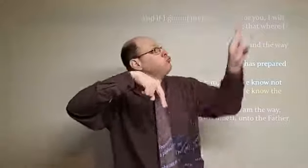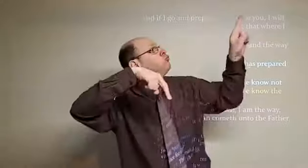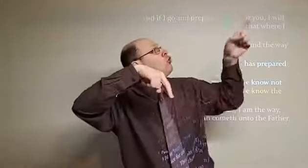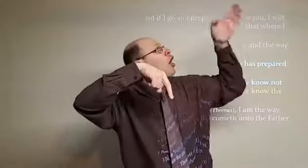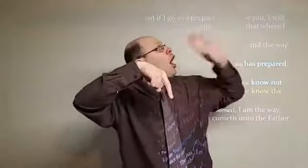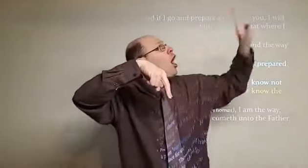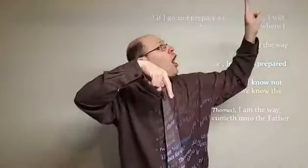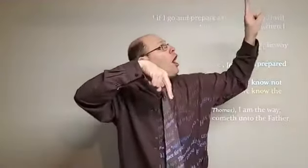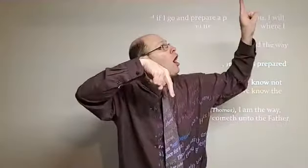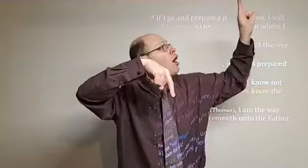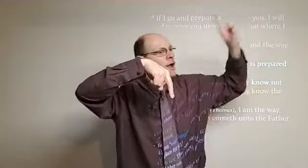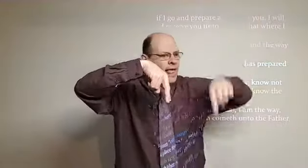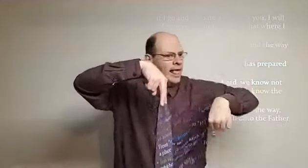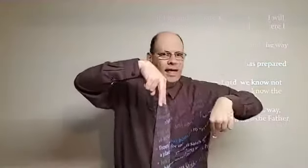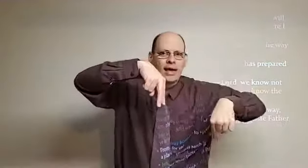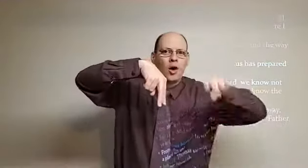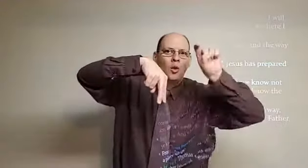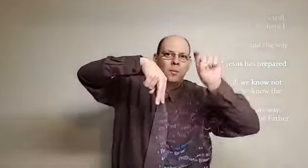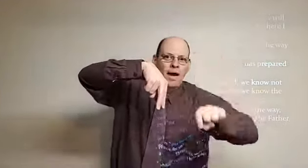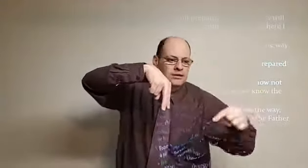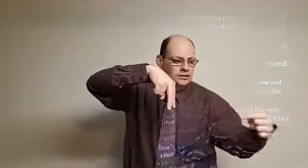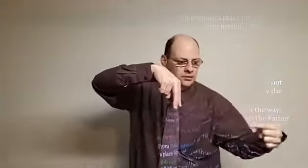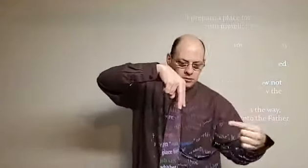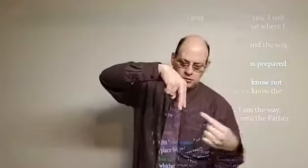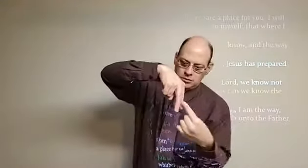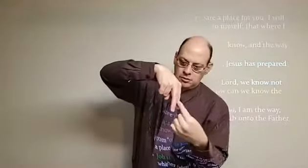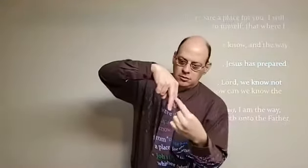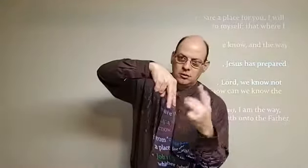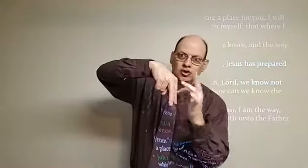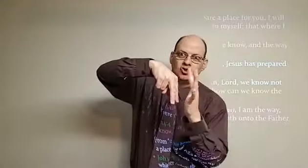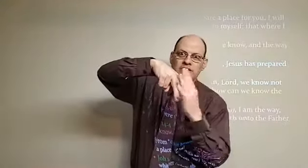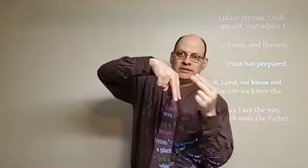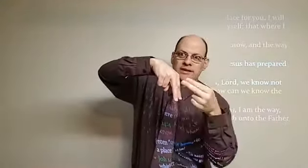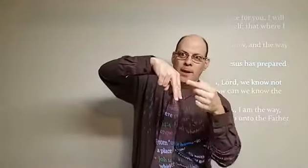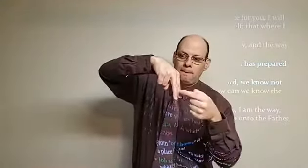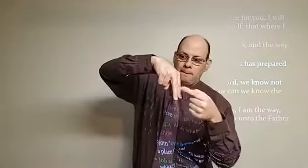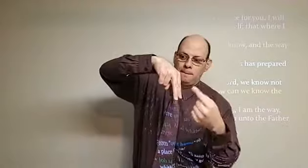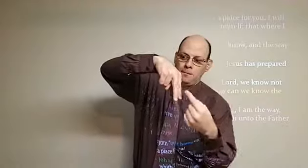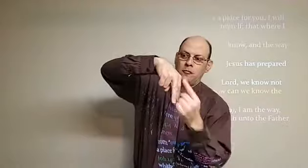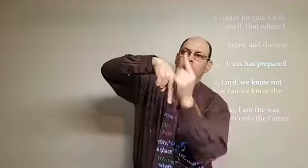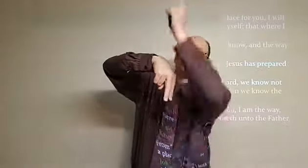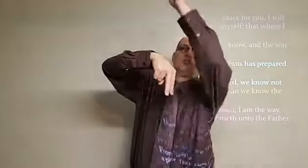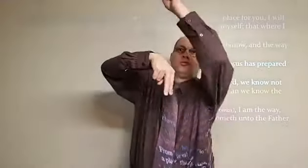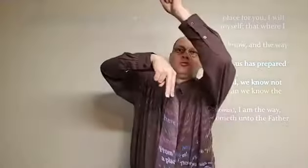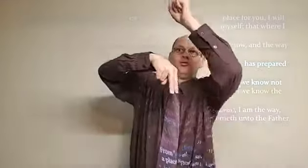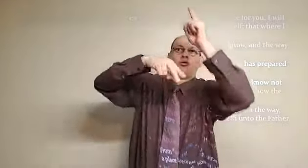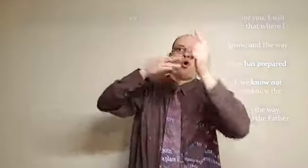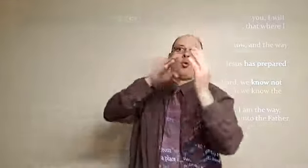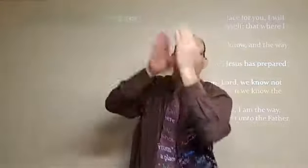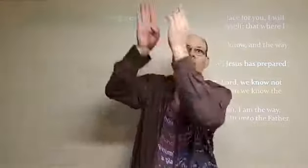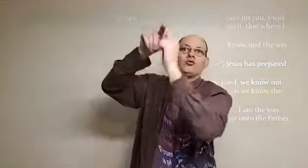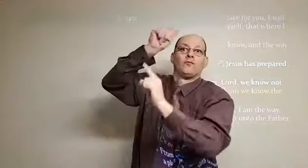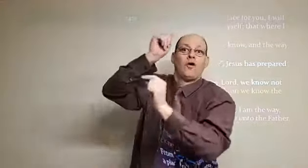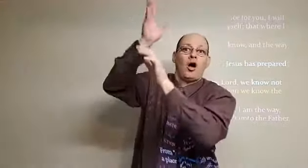would say you can't go on your own you must come through me